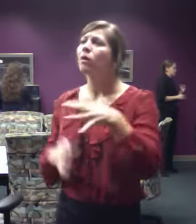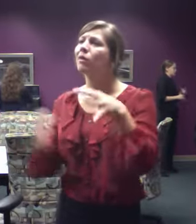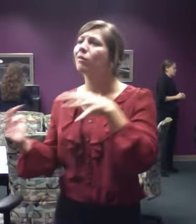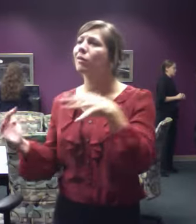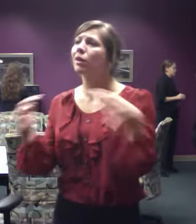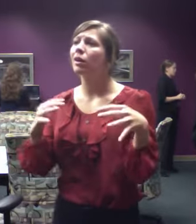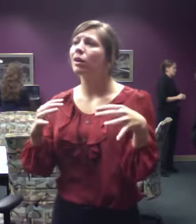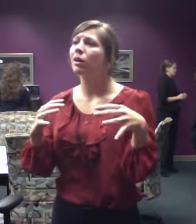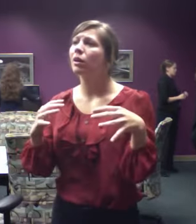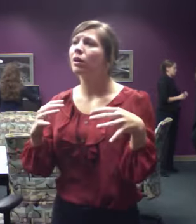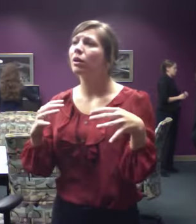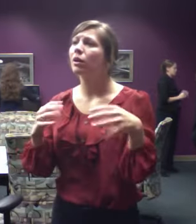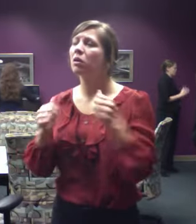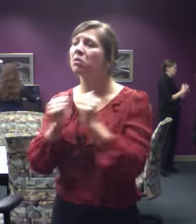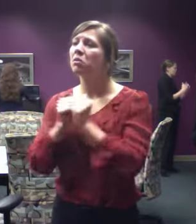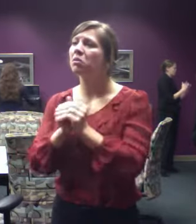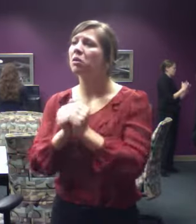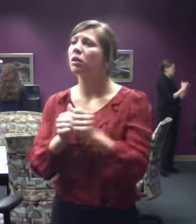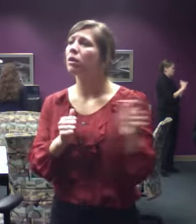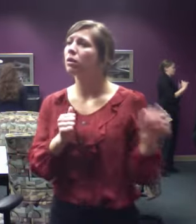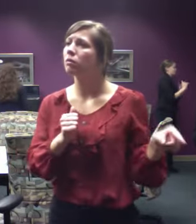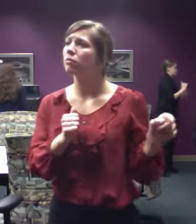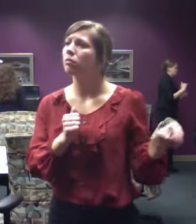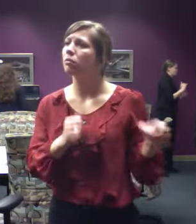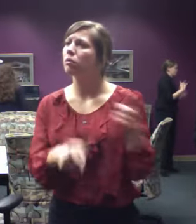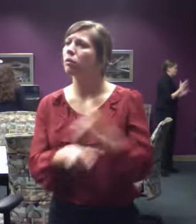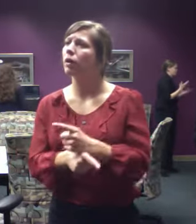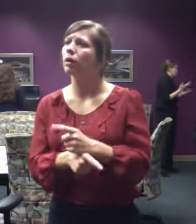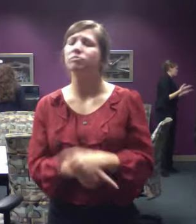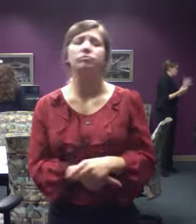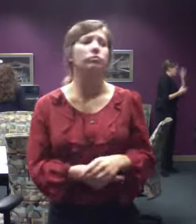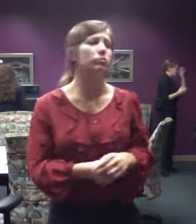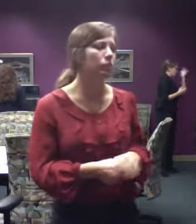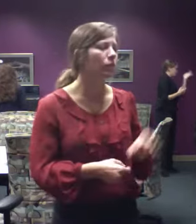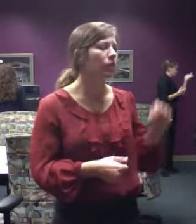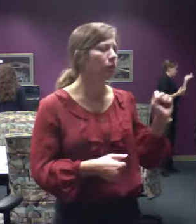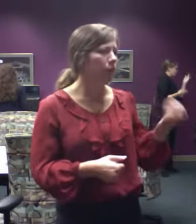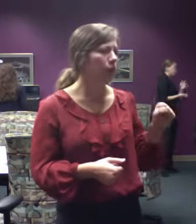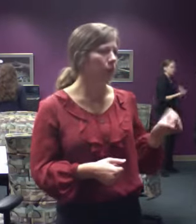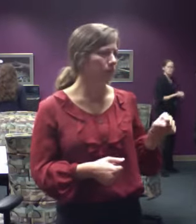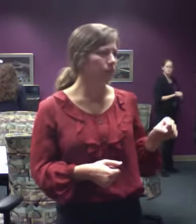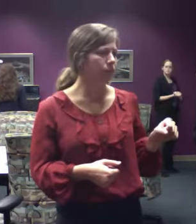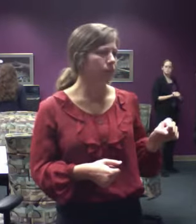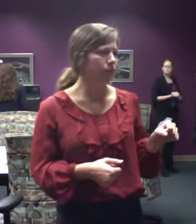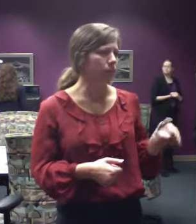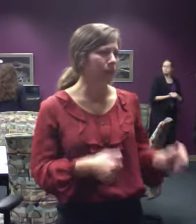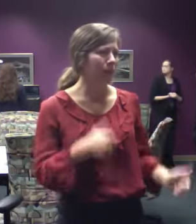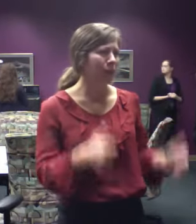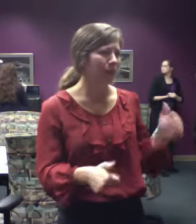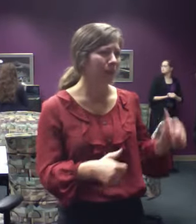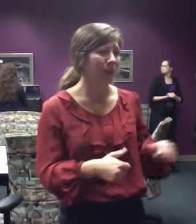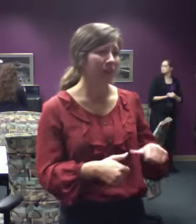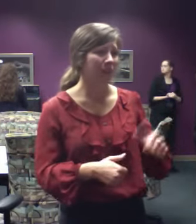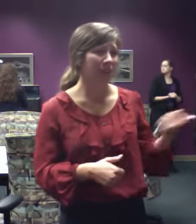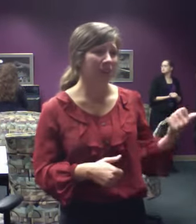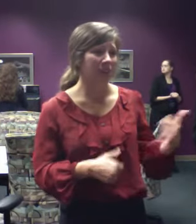And compared to any other power, Western or Axis power, yes, there were more women. They just didn't